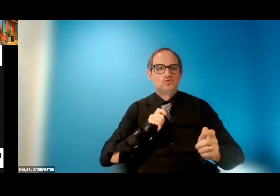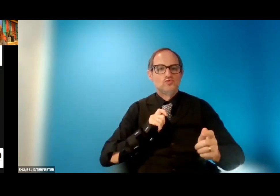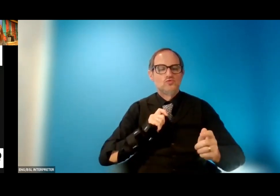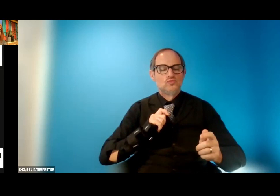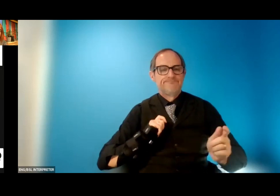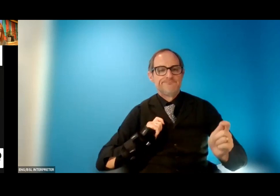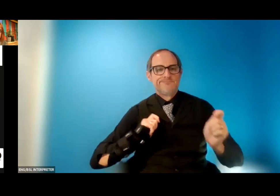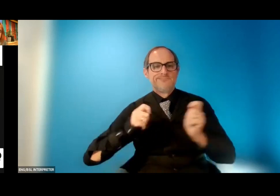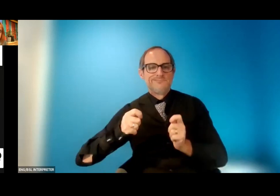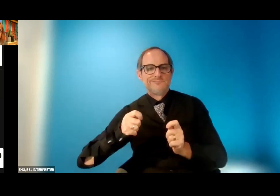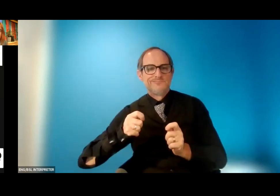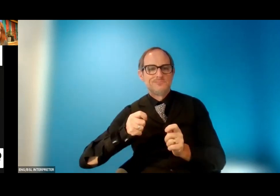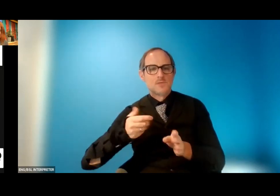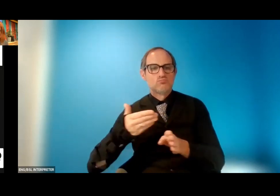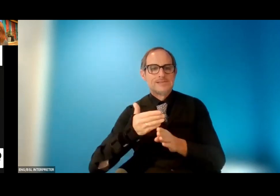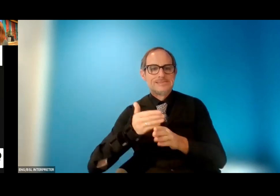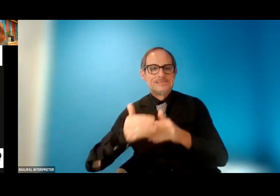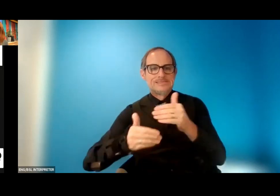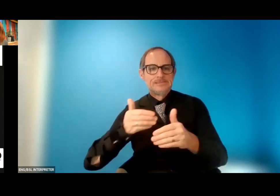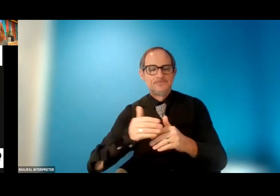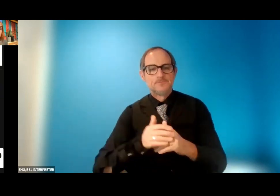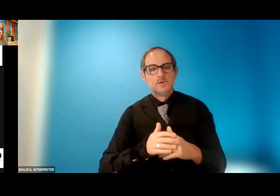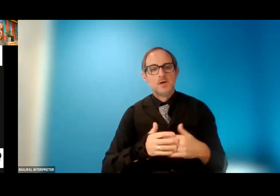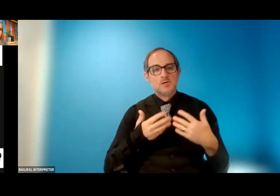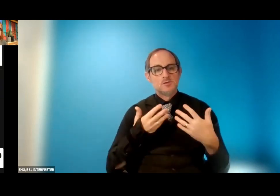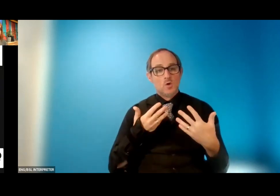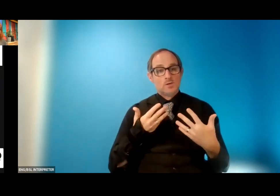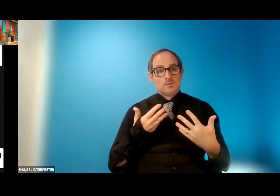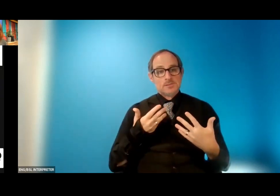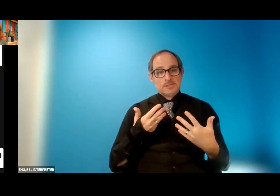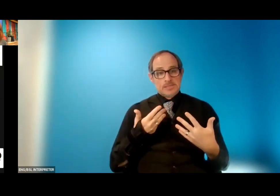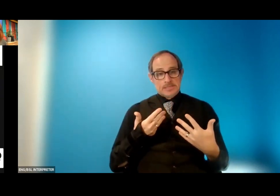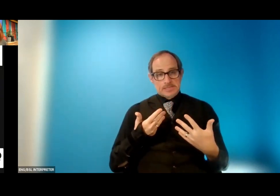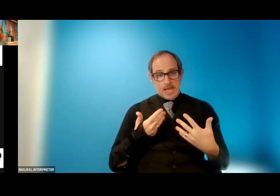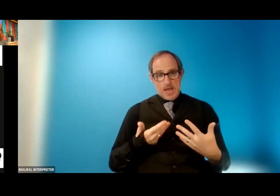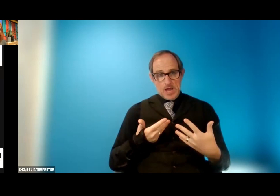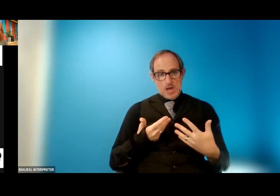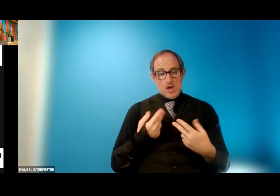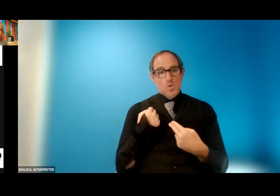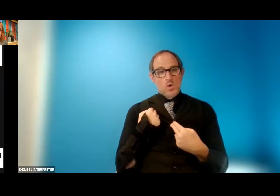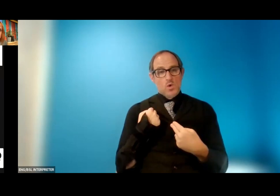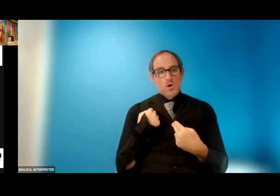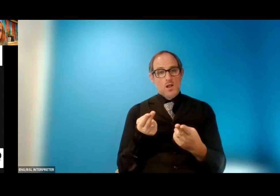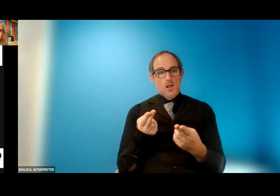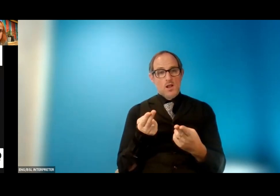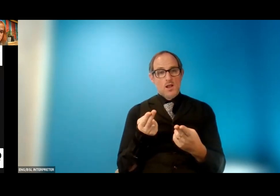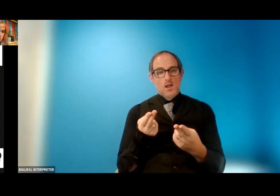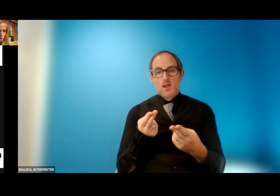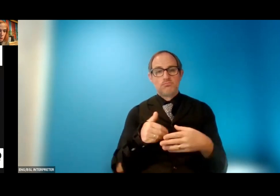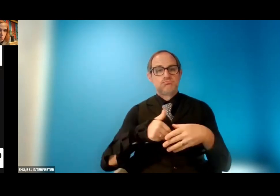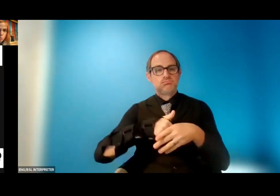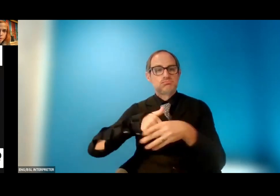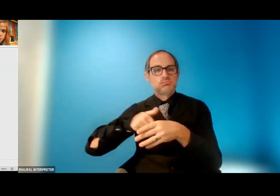practice. So having said that, I will now pass on to the practitioners